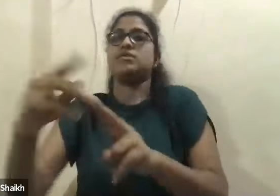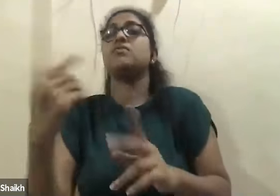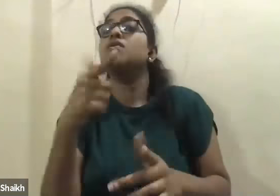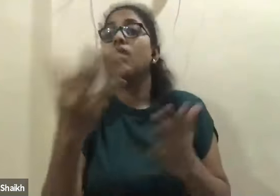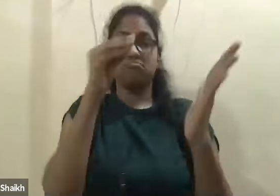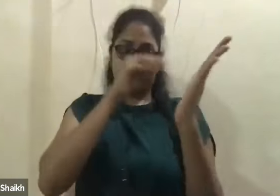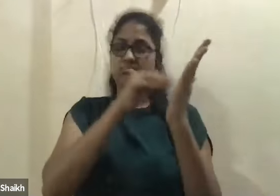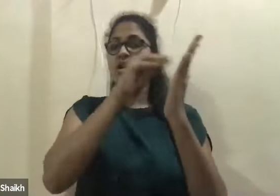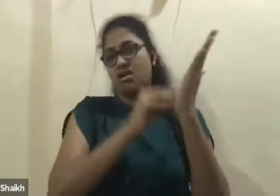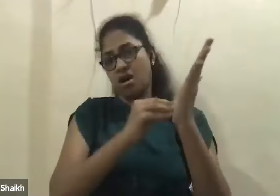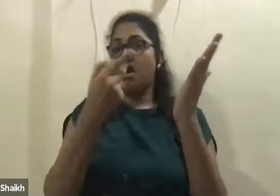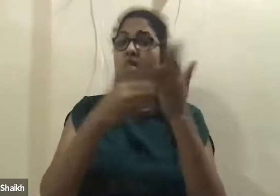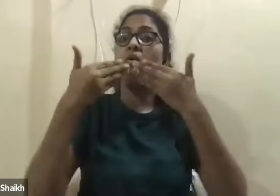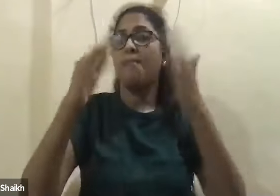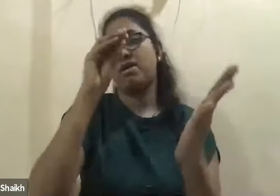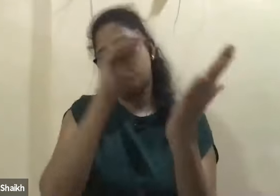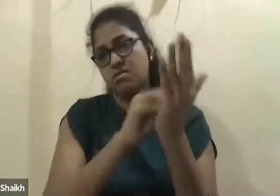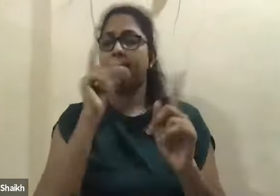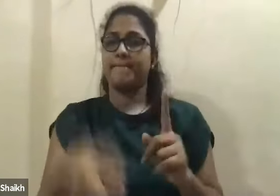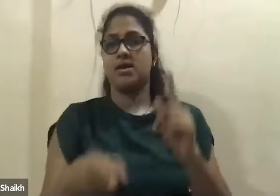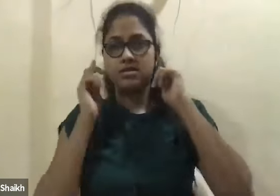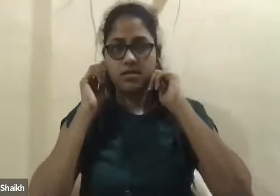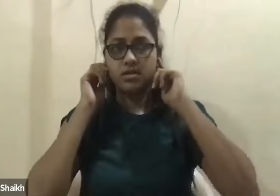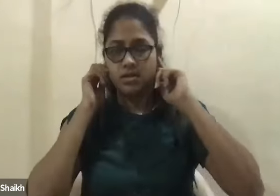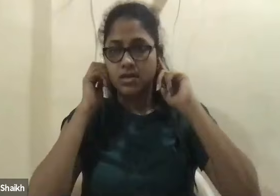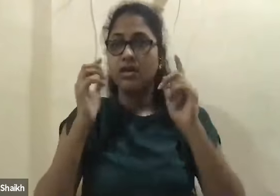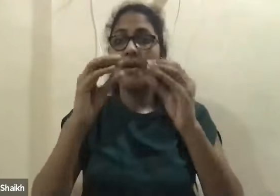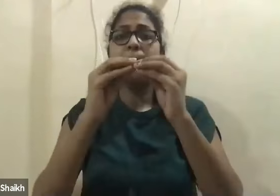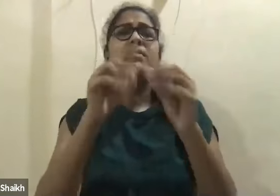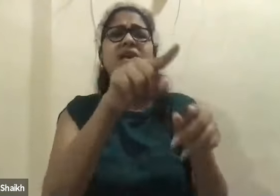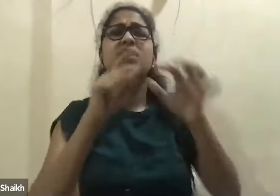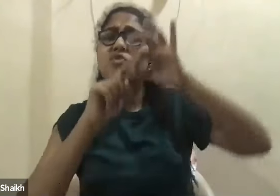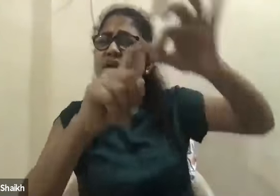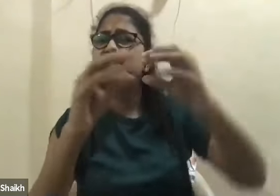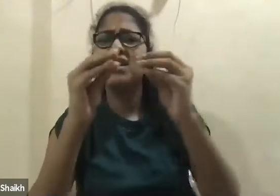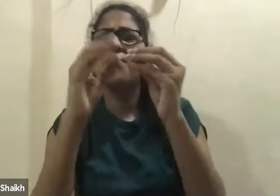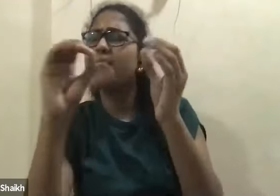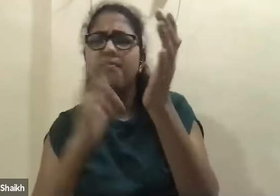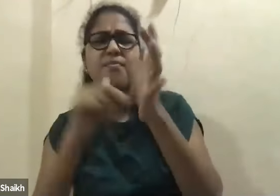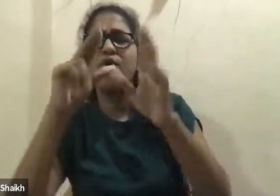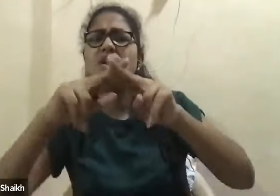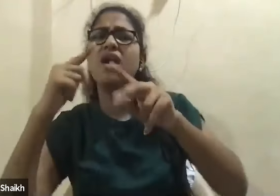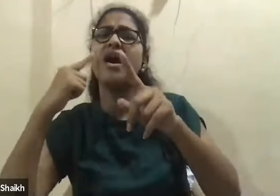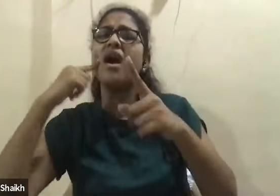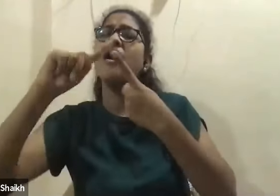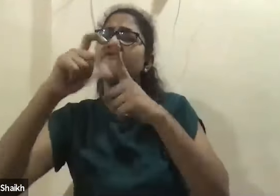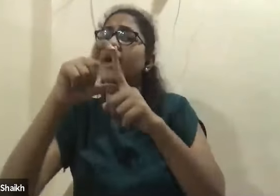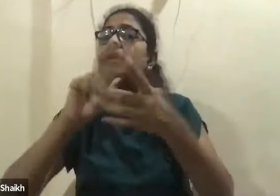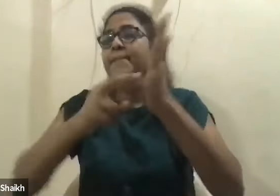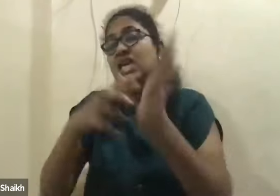bona fide ones. Yeah. What does that mean? Bona fide? They should be. It's Registered. better. Yeah, Registered.